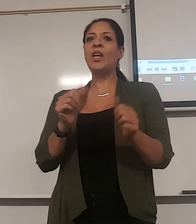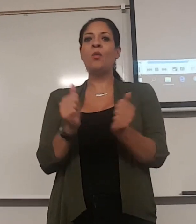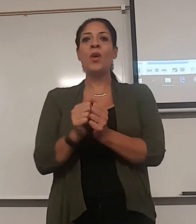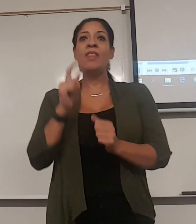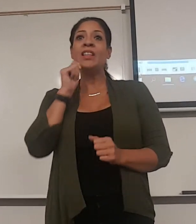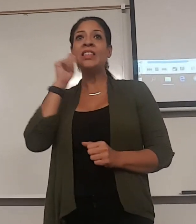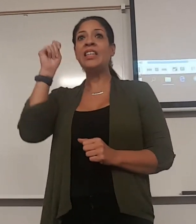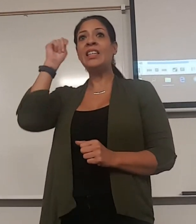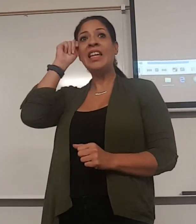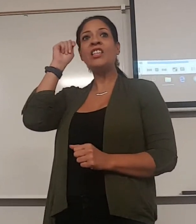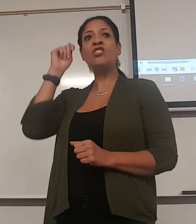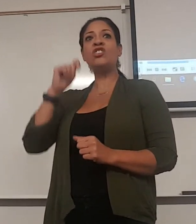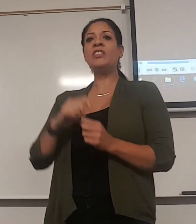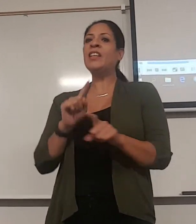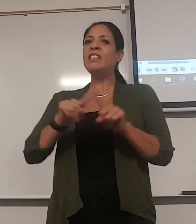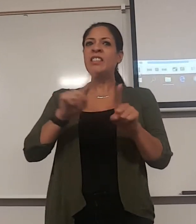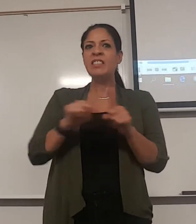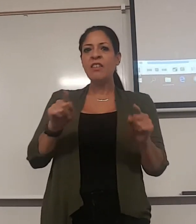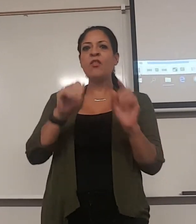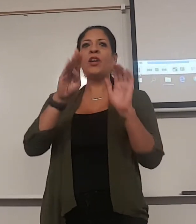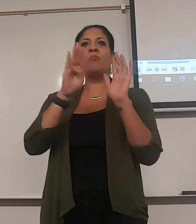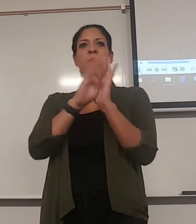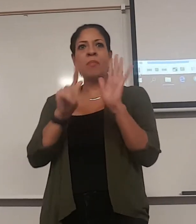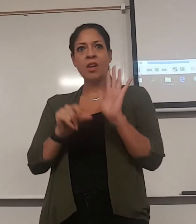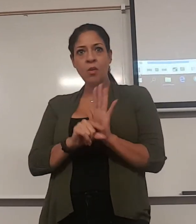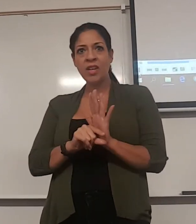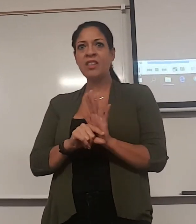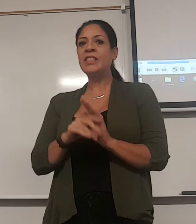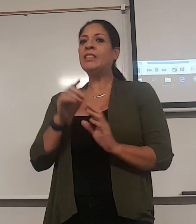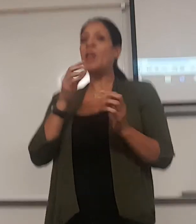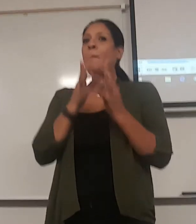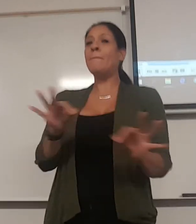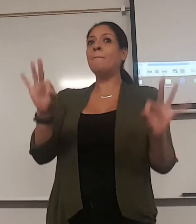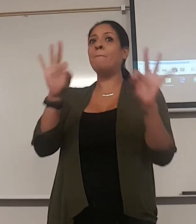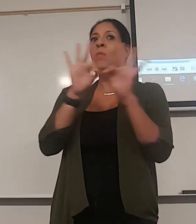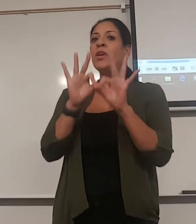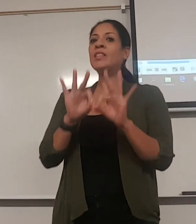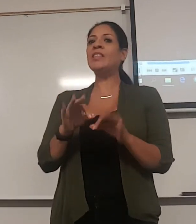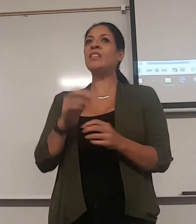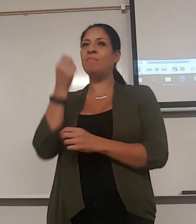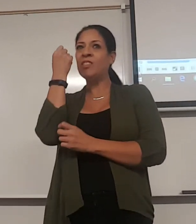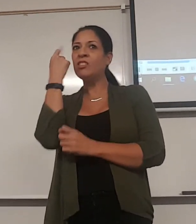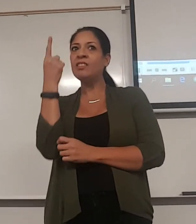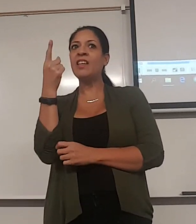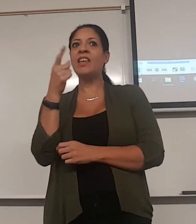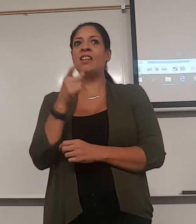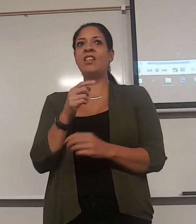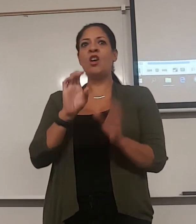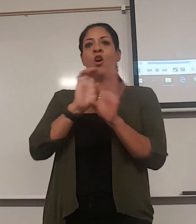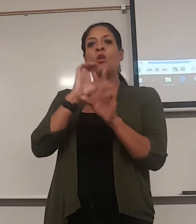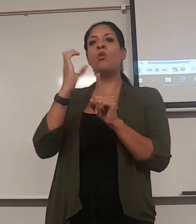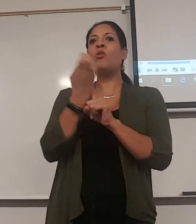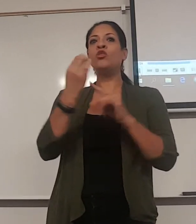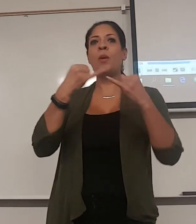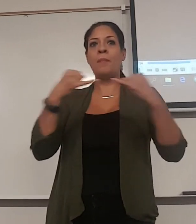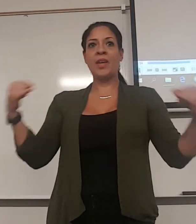diverse ethnic backgrounds, it is imperative that you help them understand the meaning of cultural boundaries and the impacts of racism on our